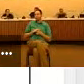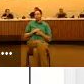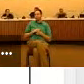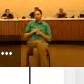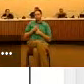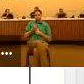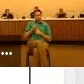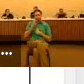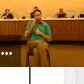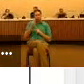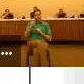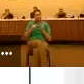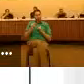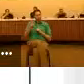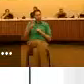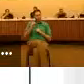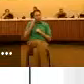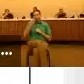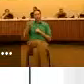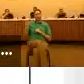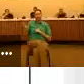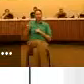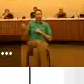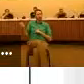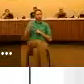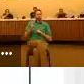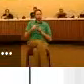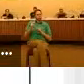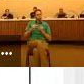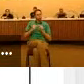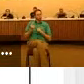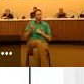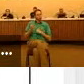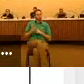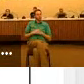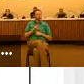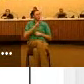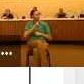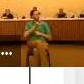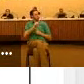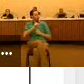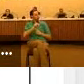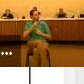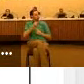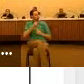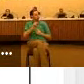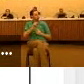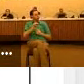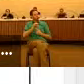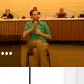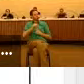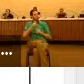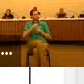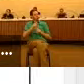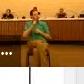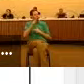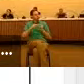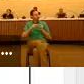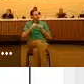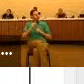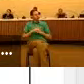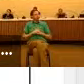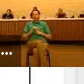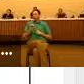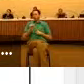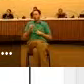are you building these homes or are you gonna have someone else build them? Like how? Ryan Holmes will be building the homes.